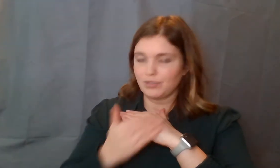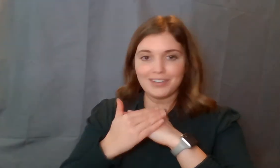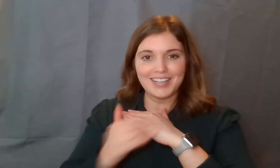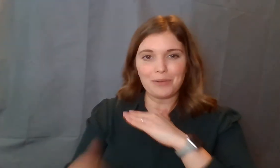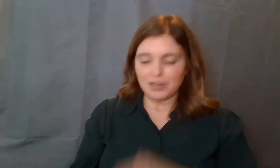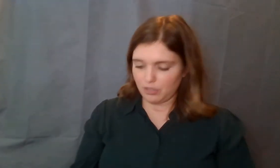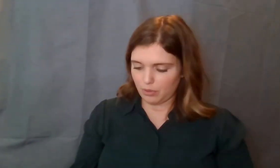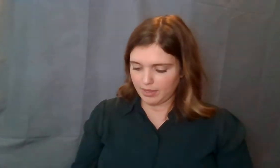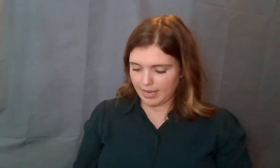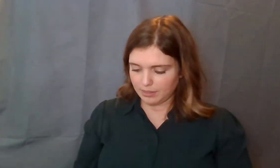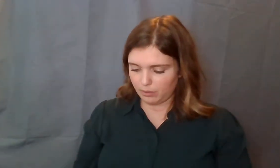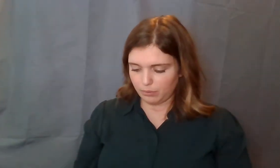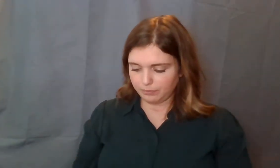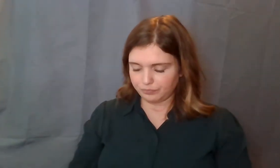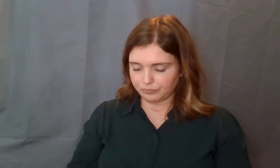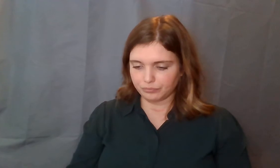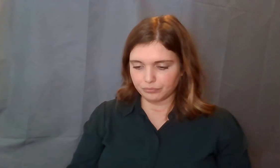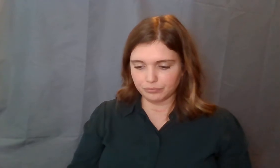I just kind of wanted to show you that too.